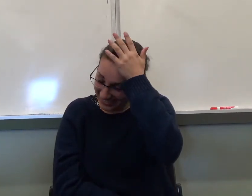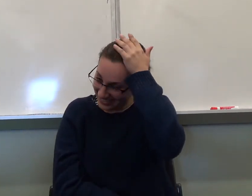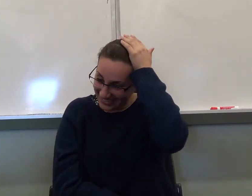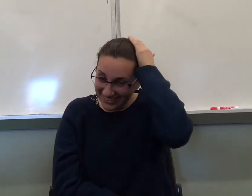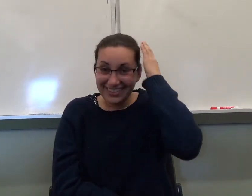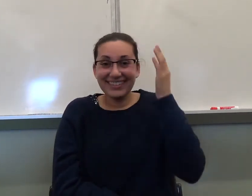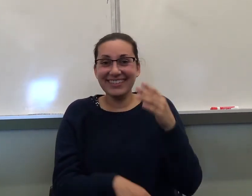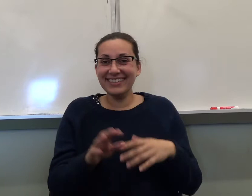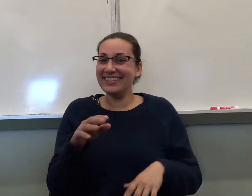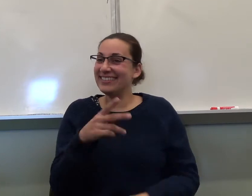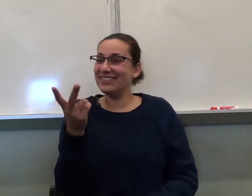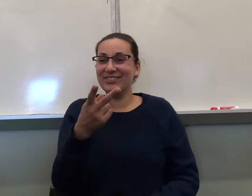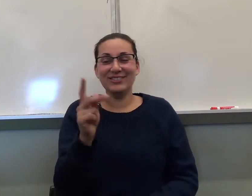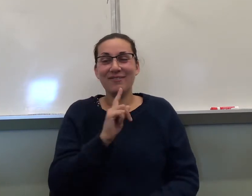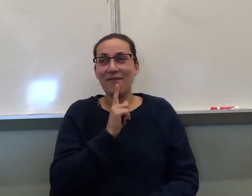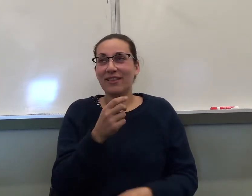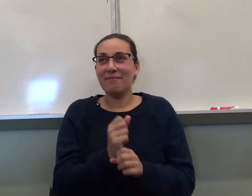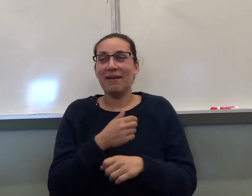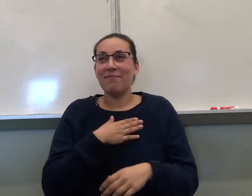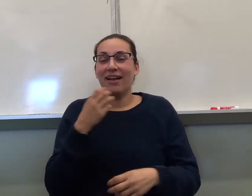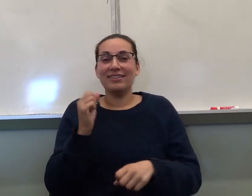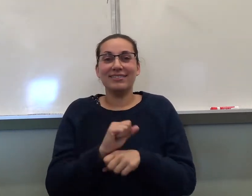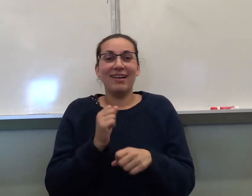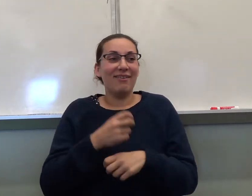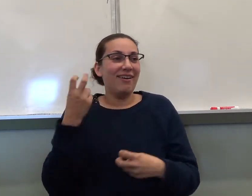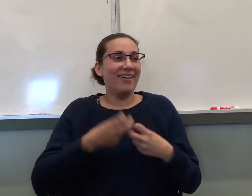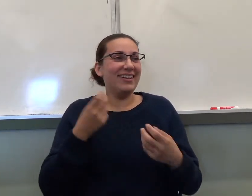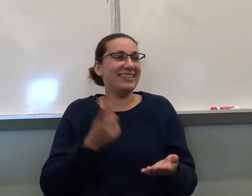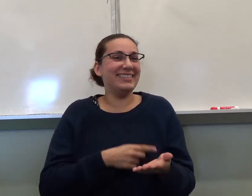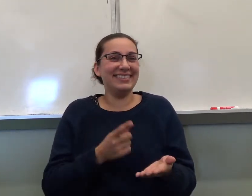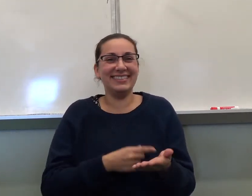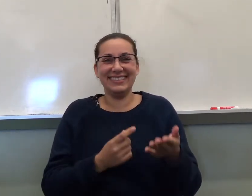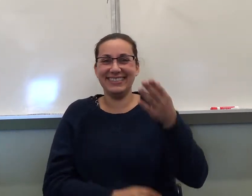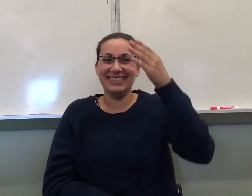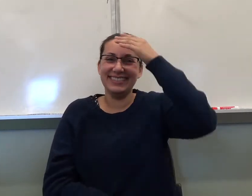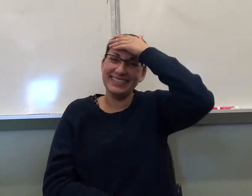Bit over the top, don't you think? All right, let's do some of these.